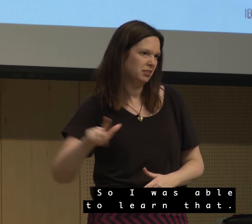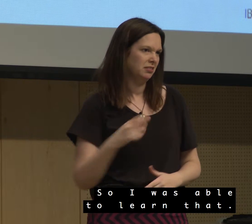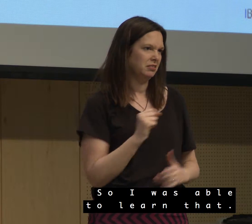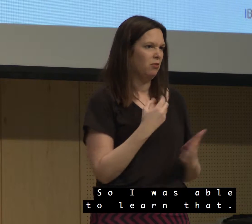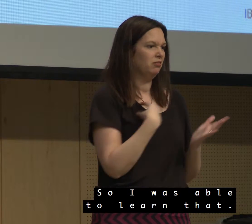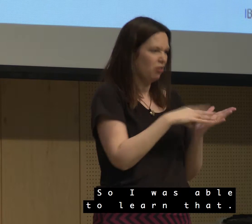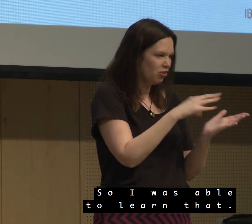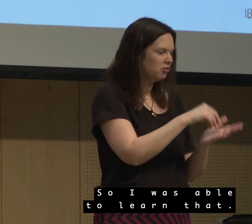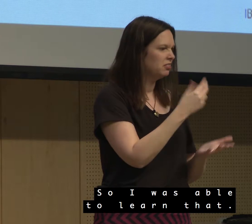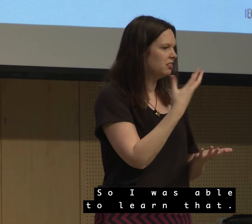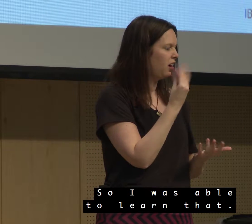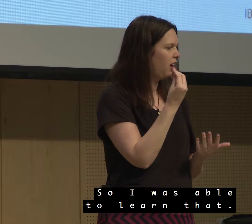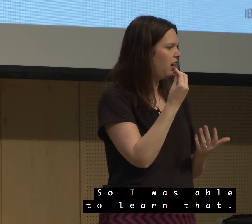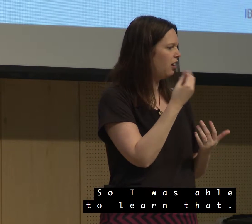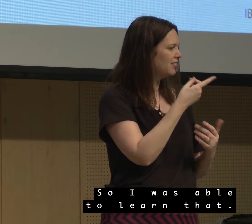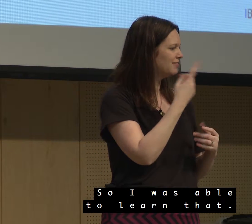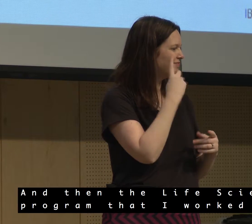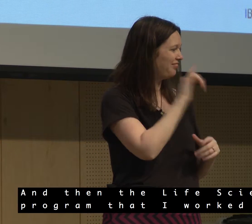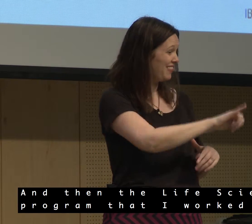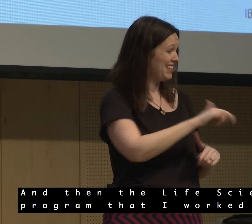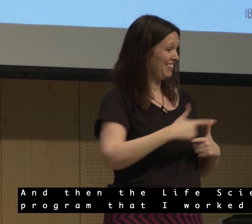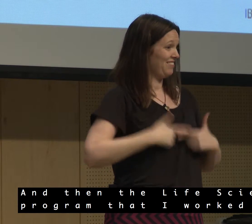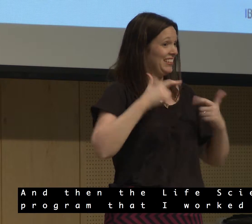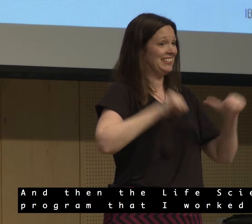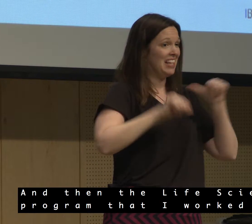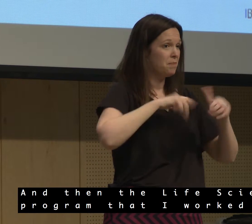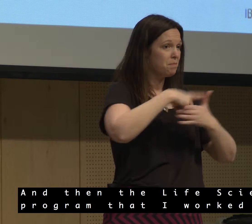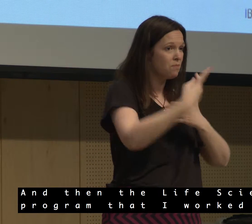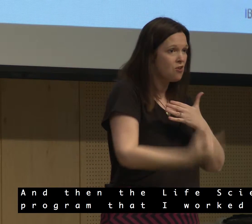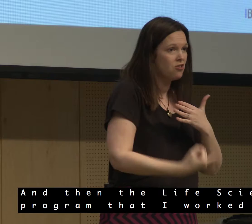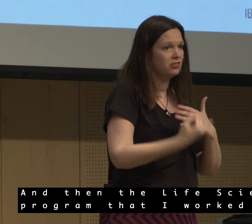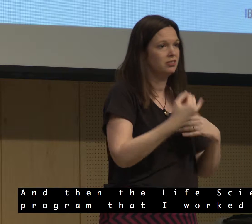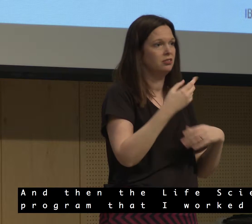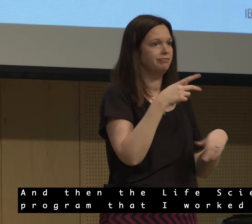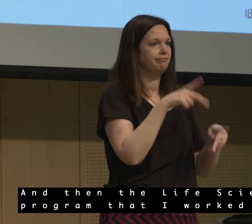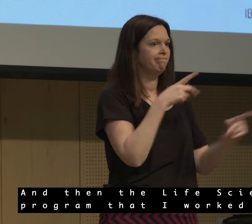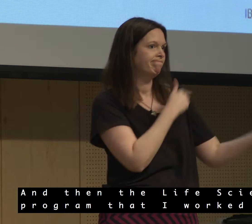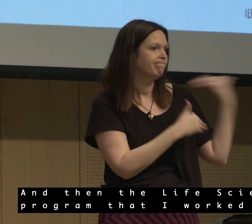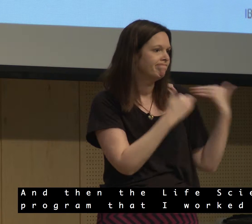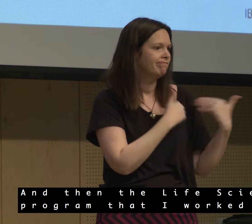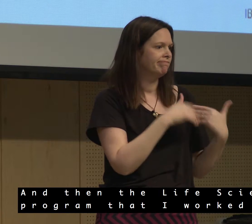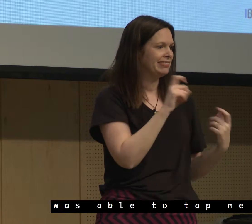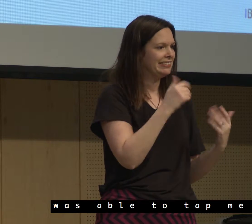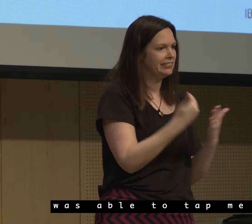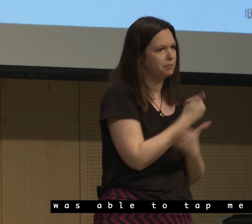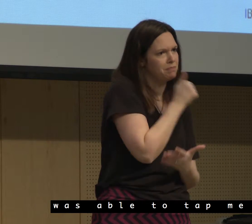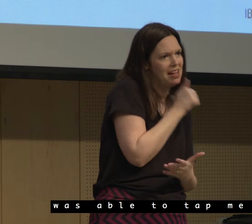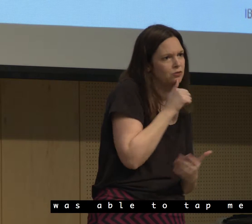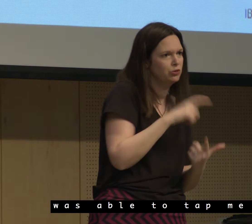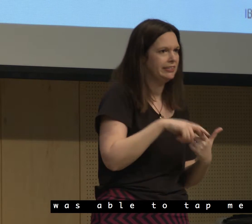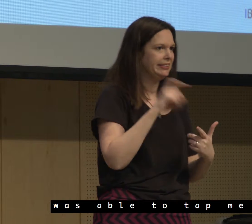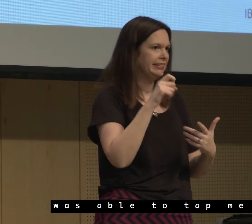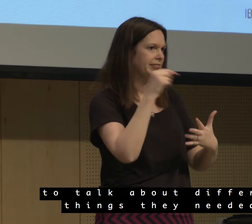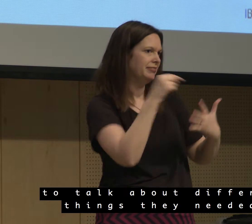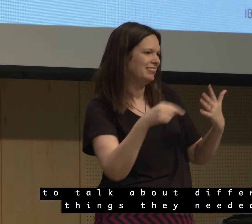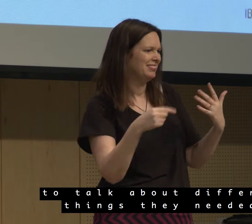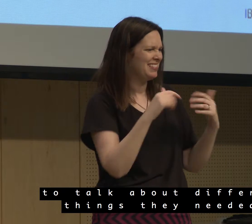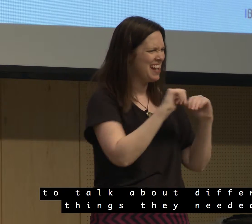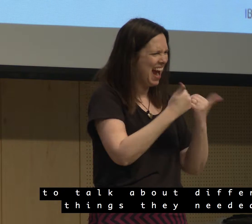So I was able to learn that, and then the life sciences program that I worked with was able to tap me to talk about different things